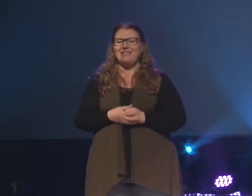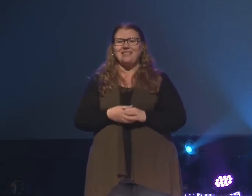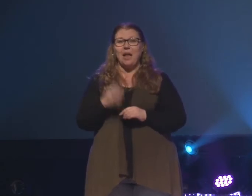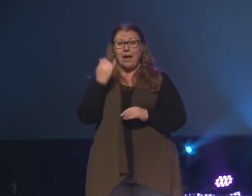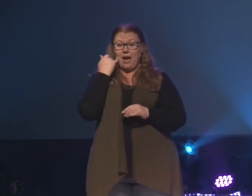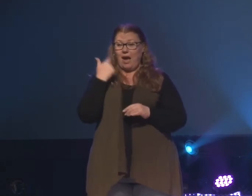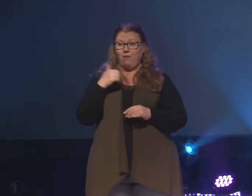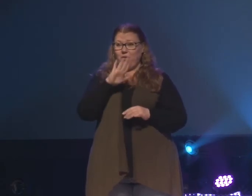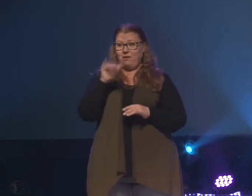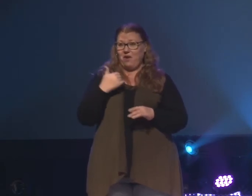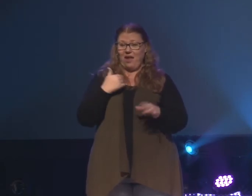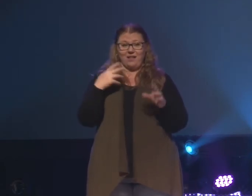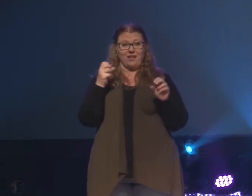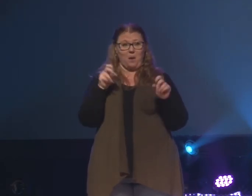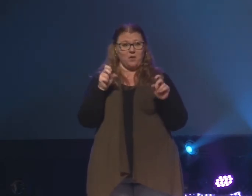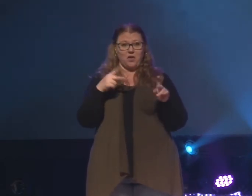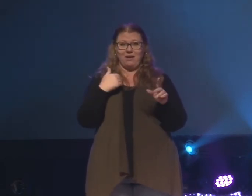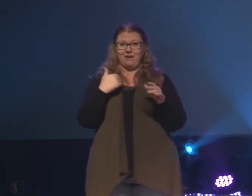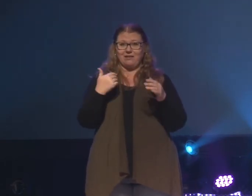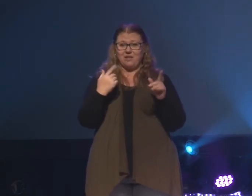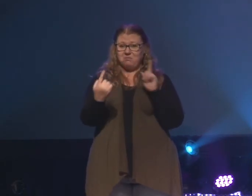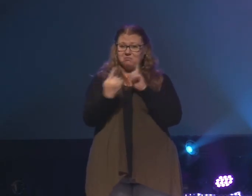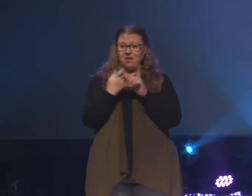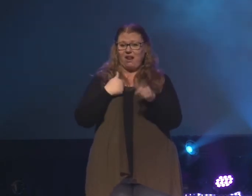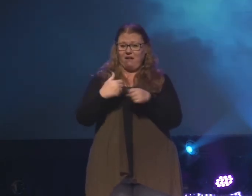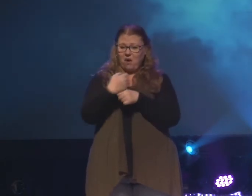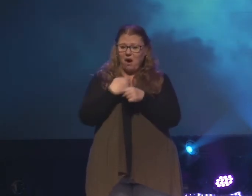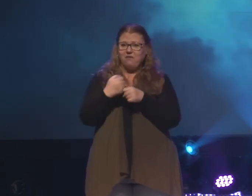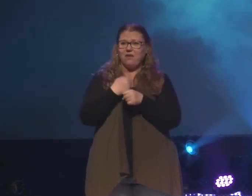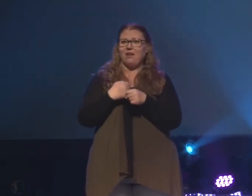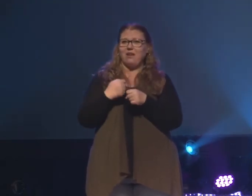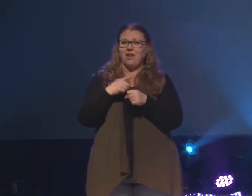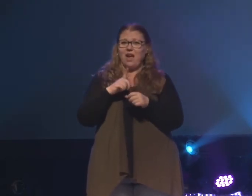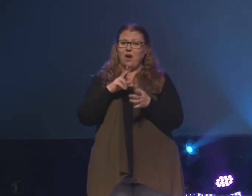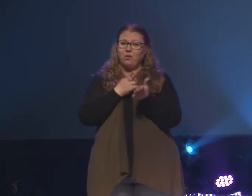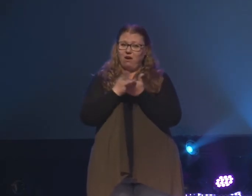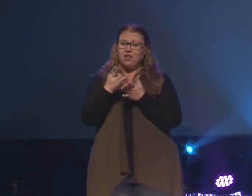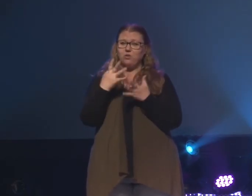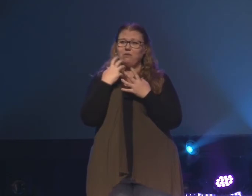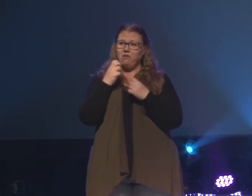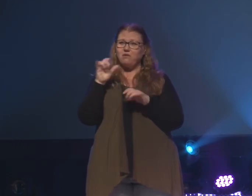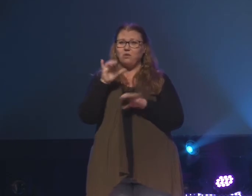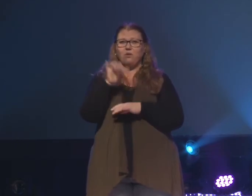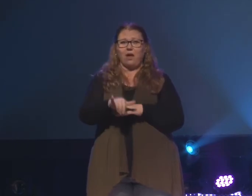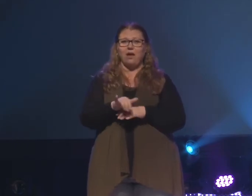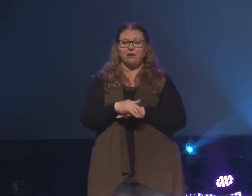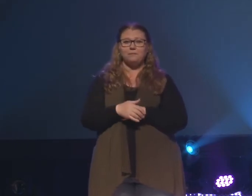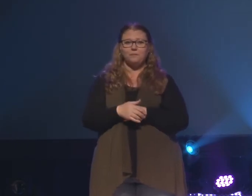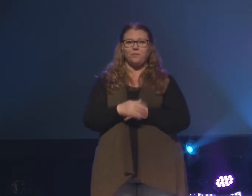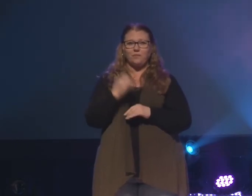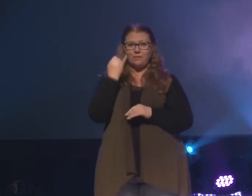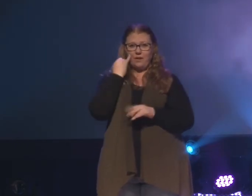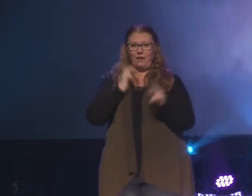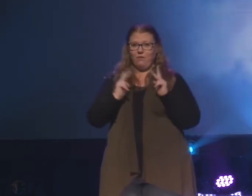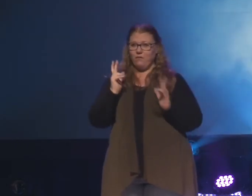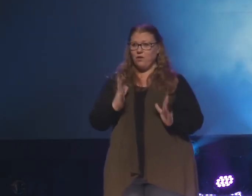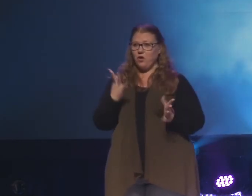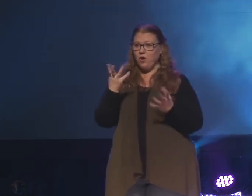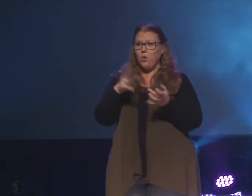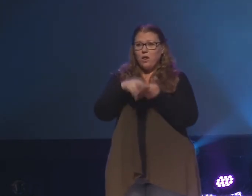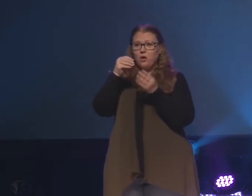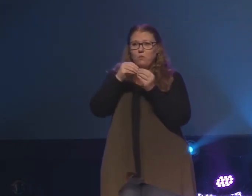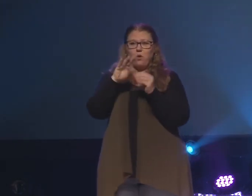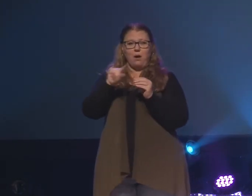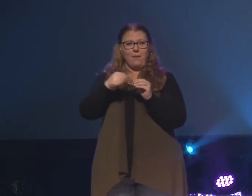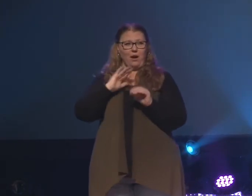If we haven't ever had the opportunity to have coffee and just get to know one another, I really genuinely would love to do that. I really would. If you're a guest and you want to learn more about